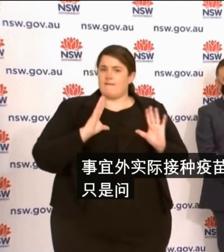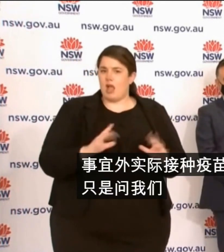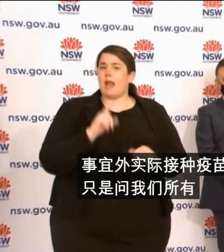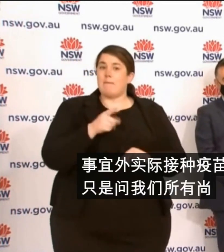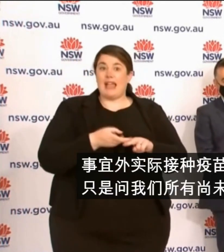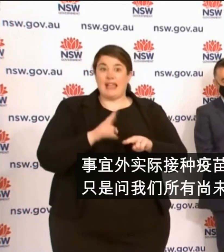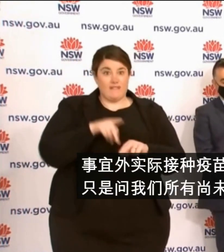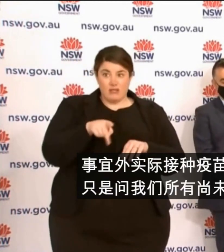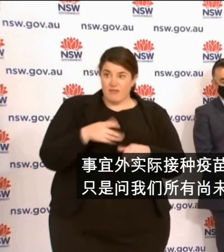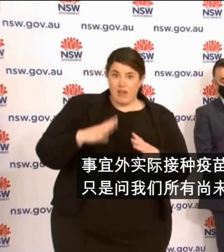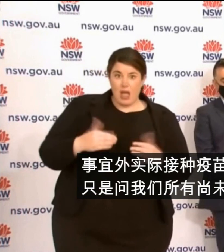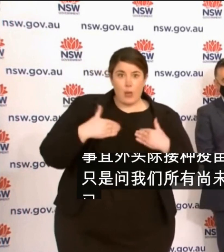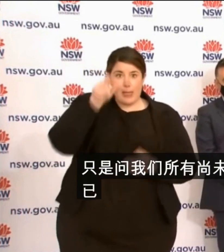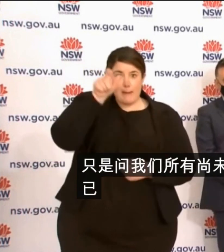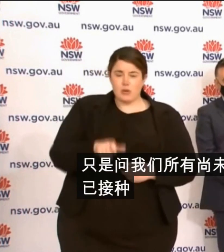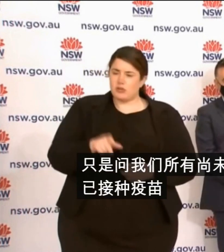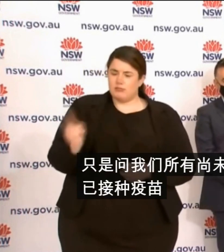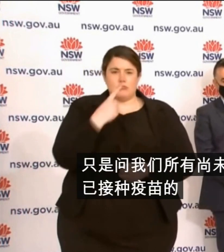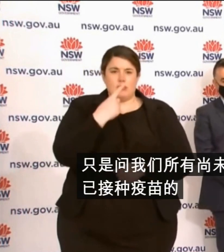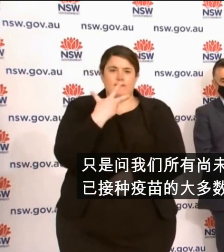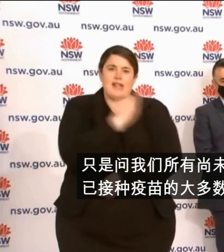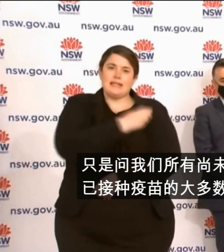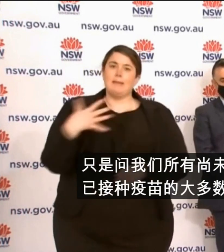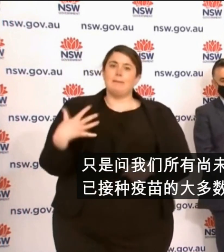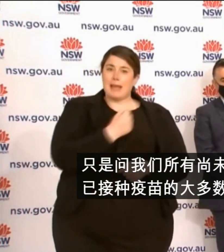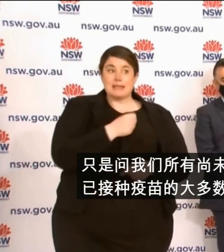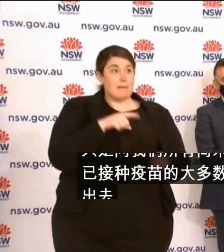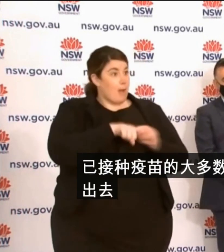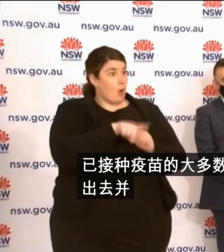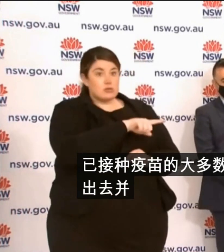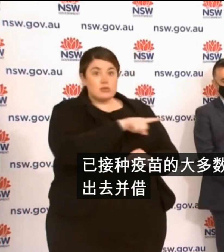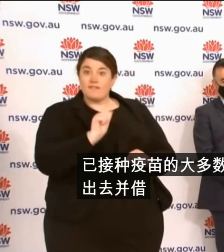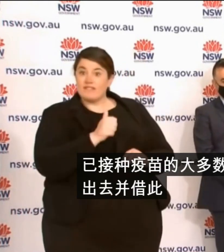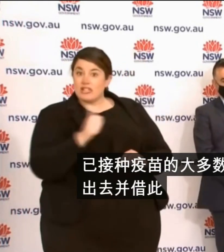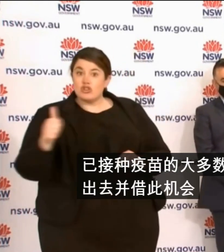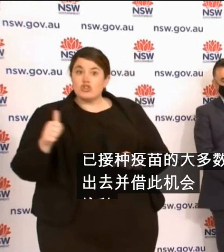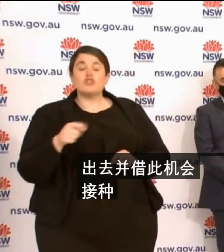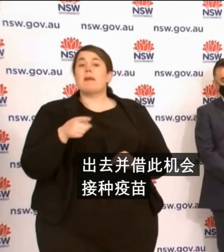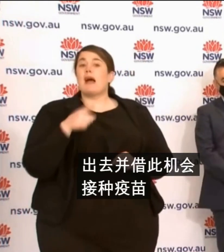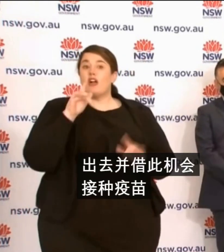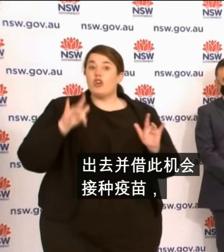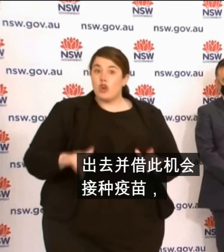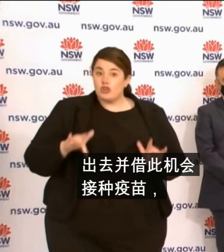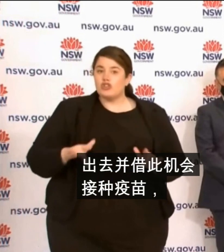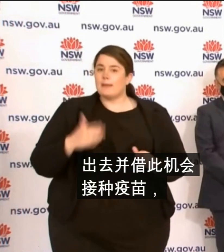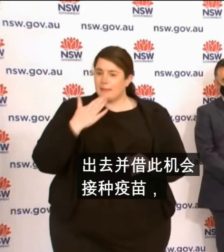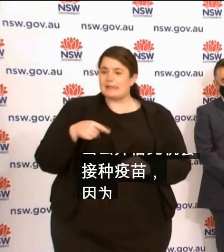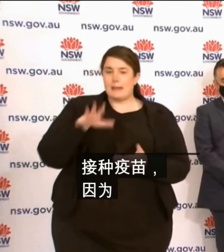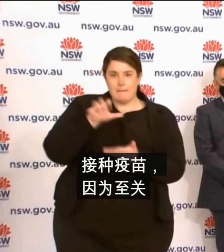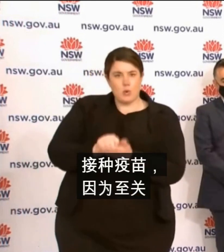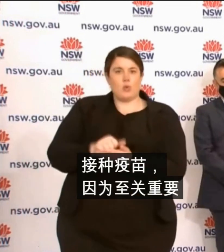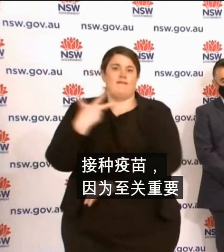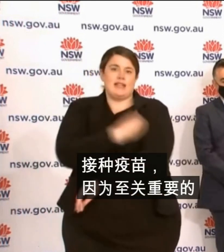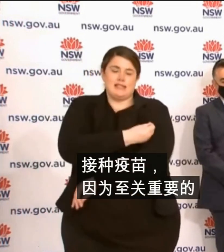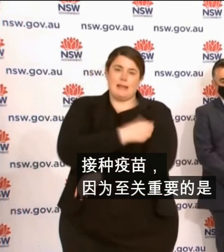And I just ask all of our staff who haven't yet been vaccinated, the majority have, please get out and take an opportunity to get vaccinated as well, because